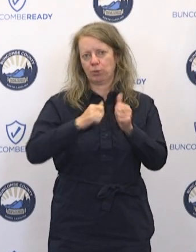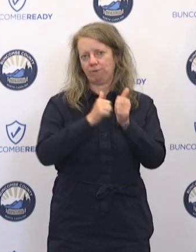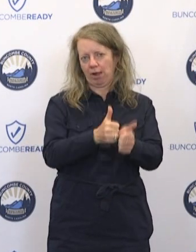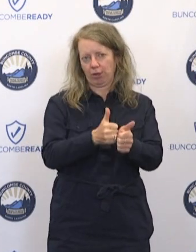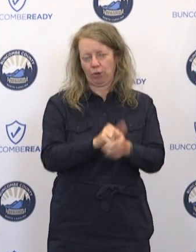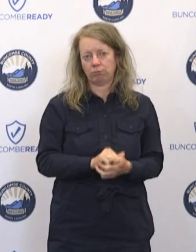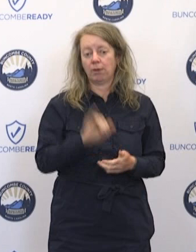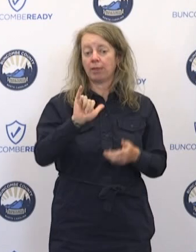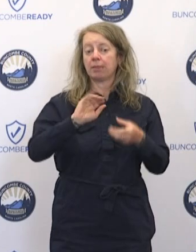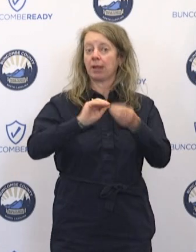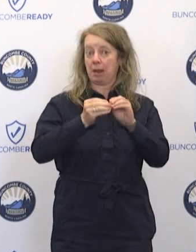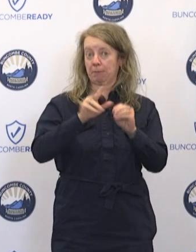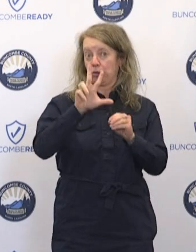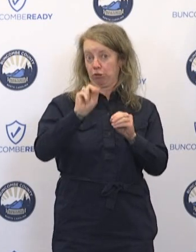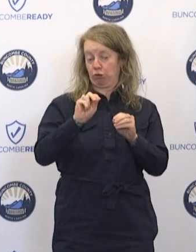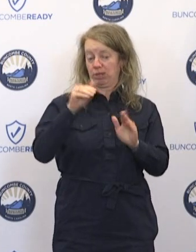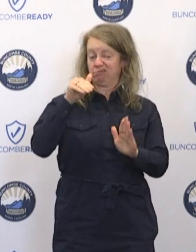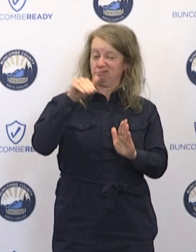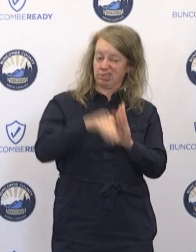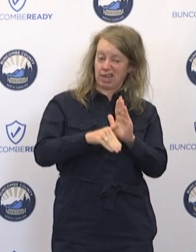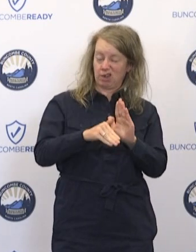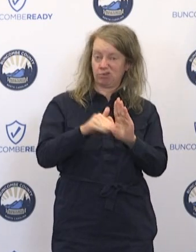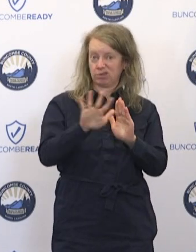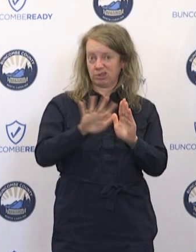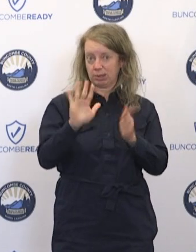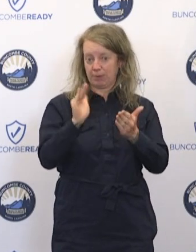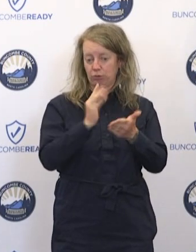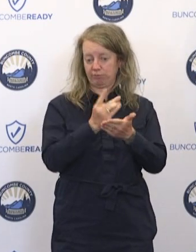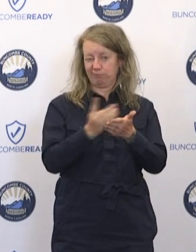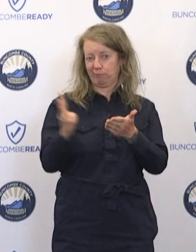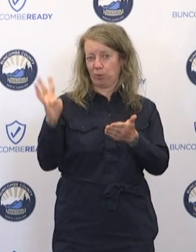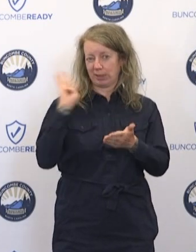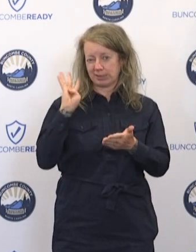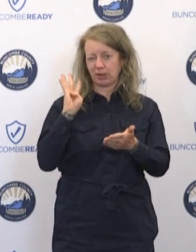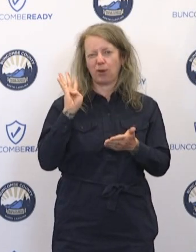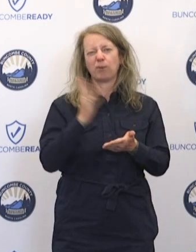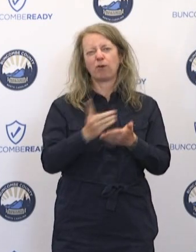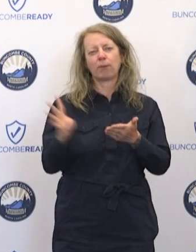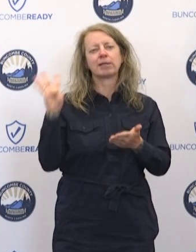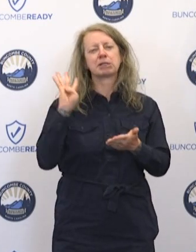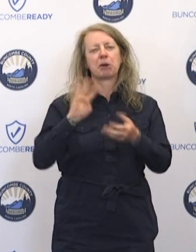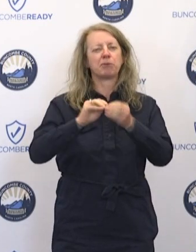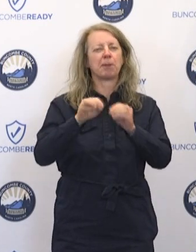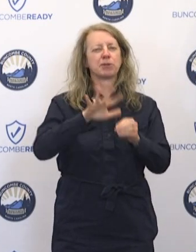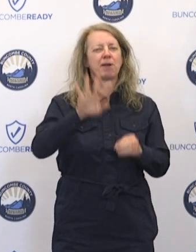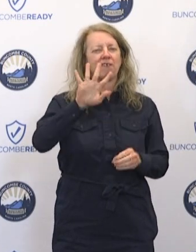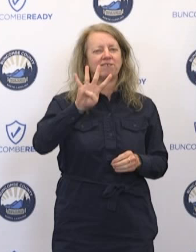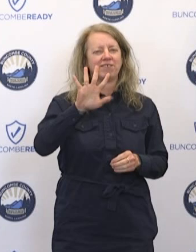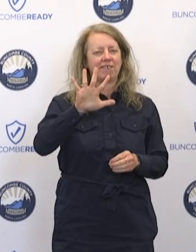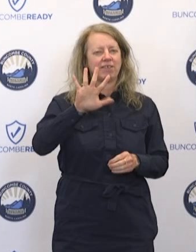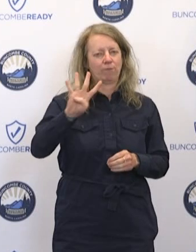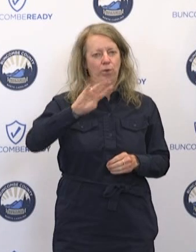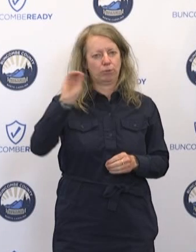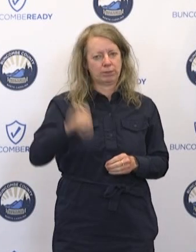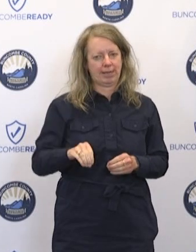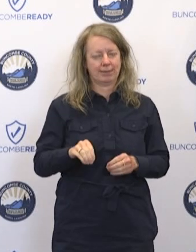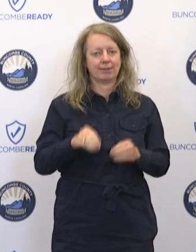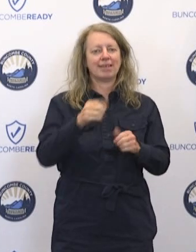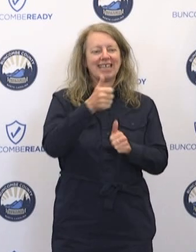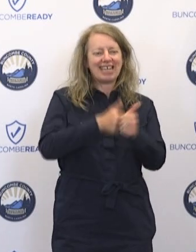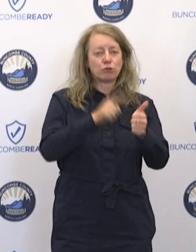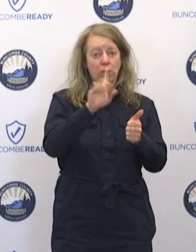This is a decline from 4 weeks ago of about 54%. Our new cases per 100,000 per